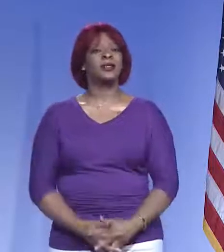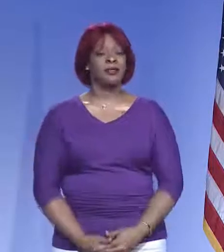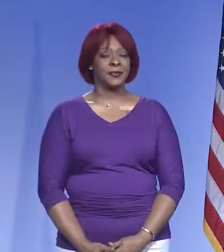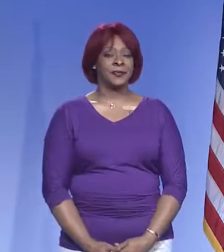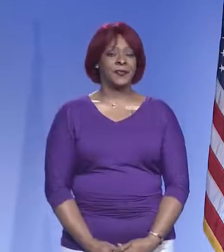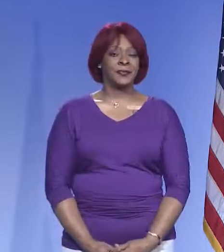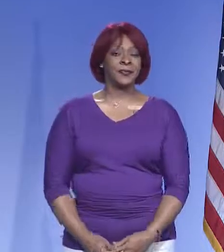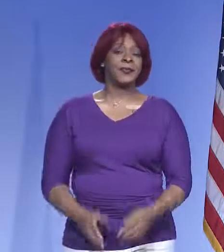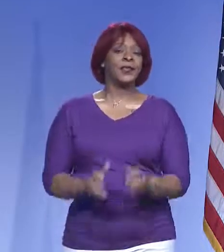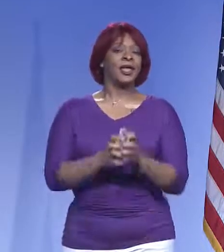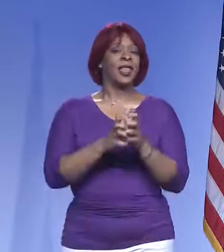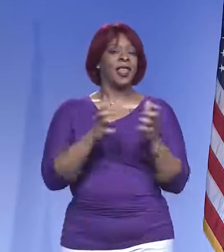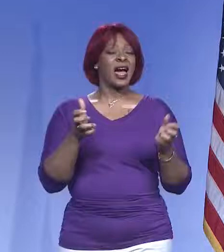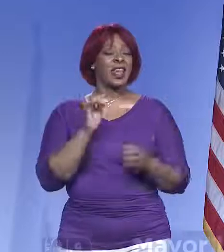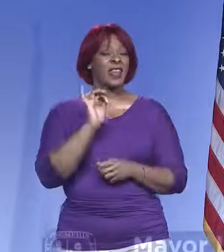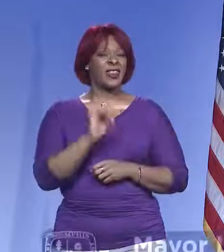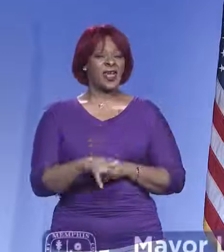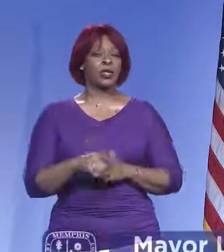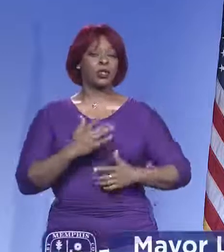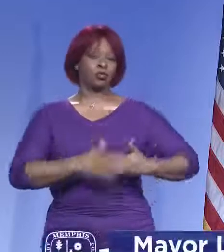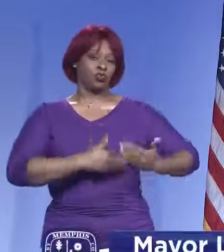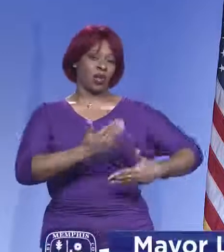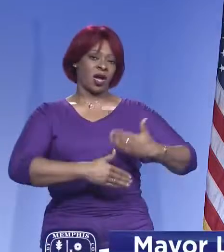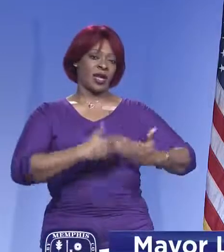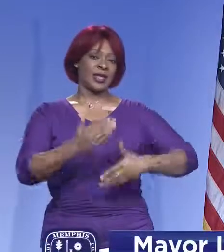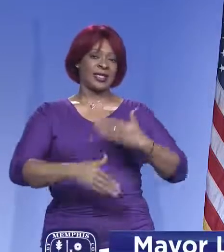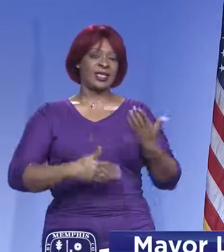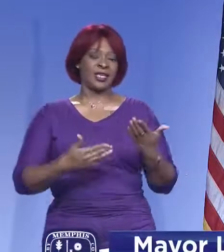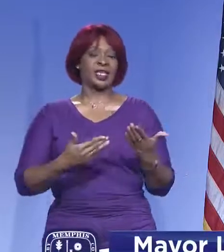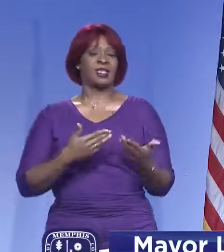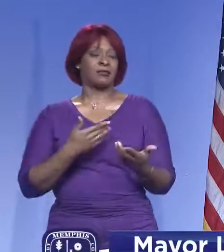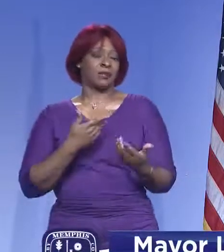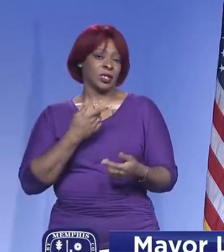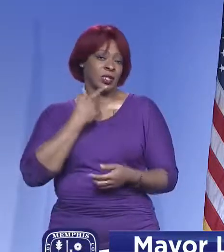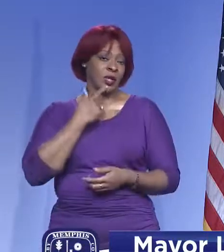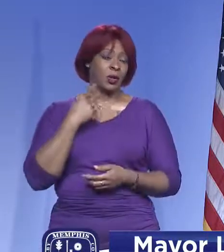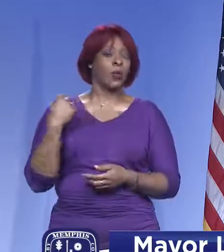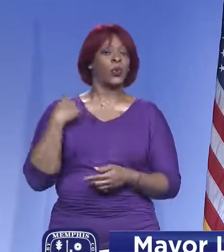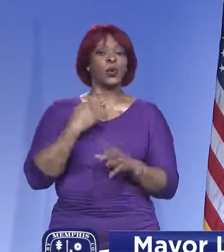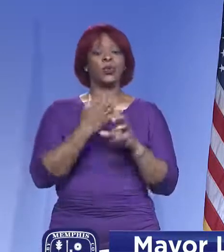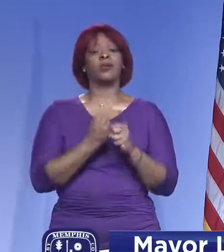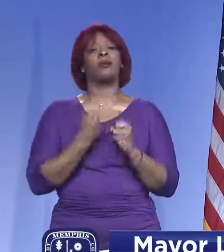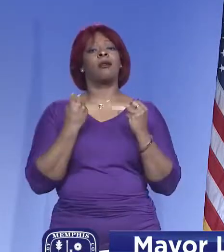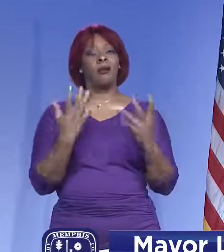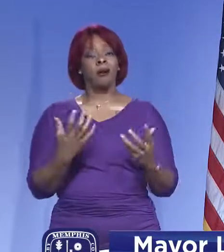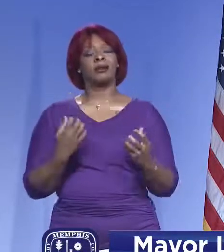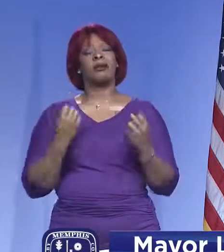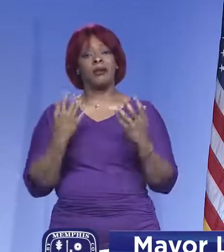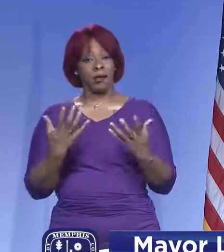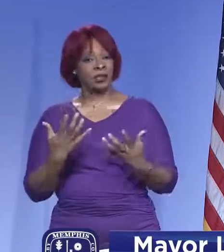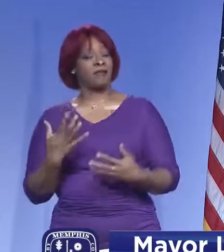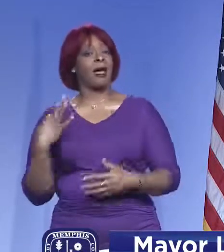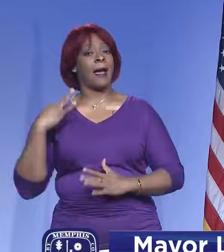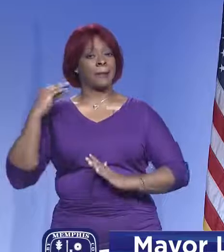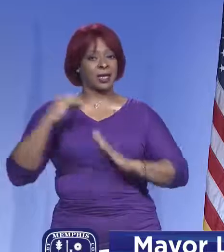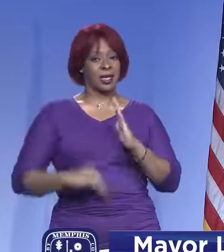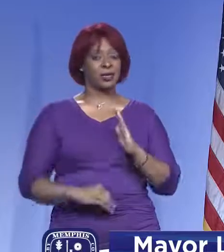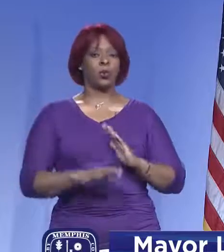so a lot of this is in process. Suffice it to say, we received dozens and dozens of applications, and the goal was